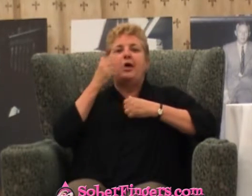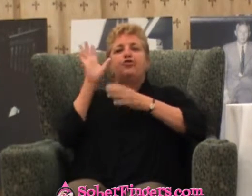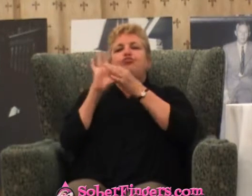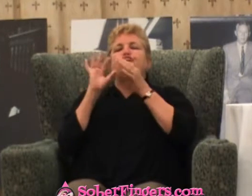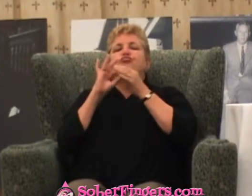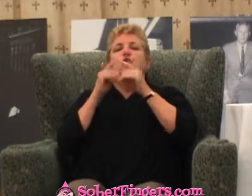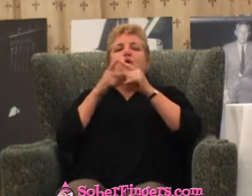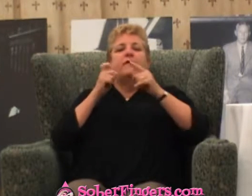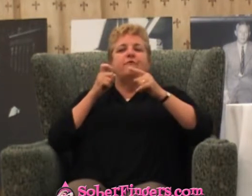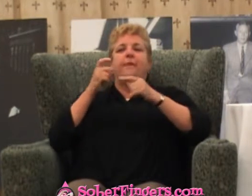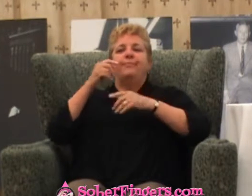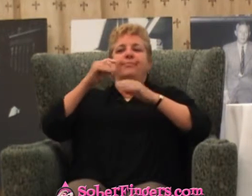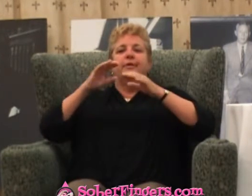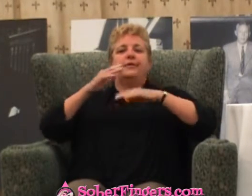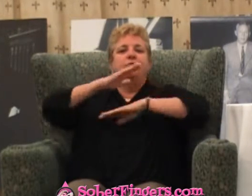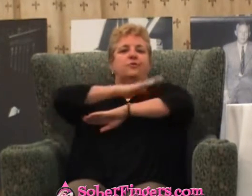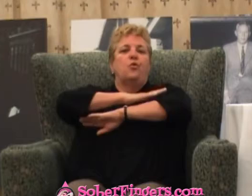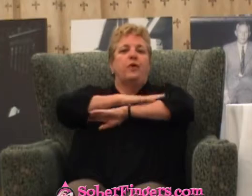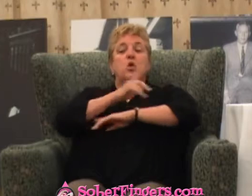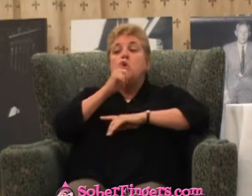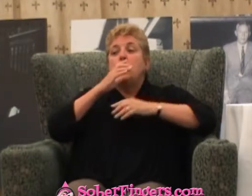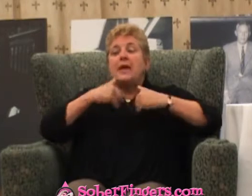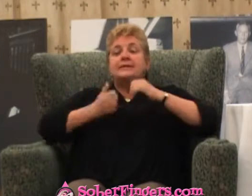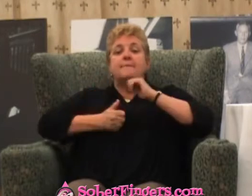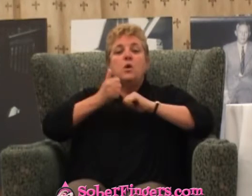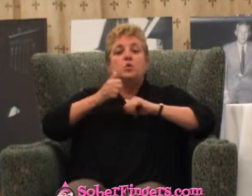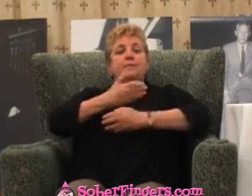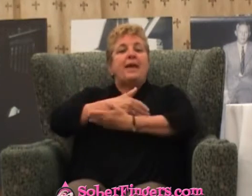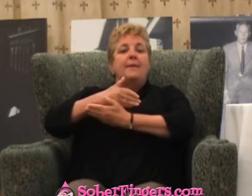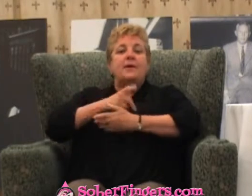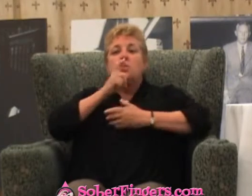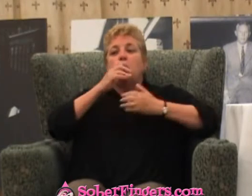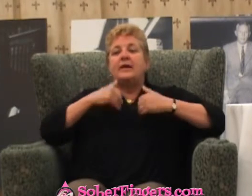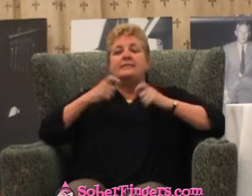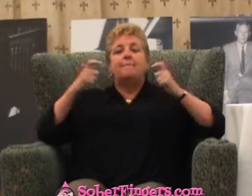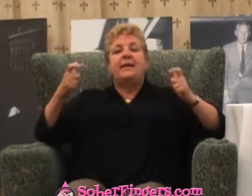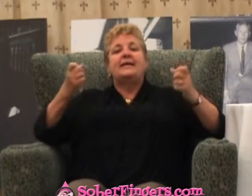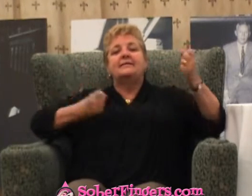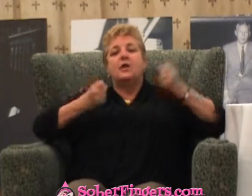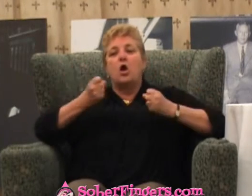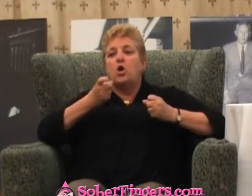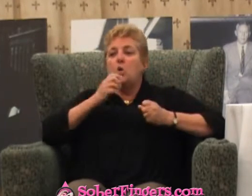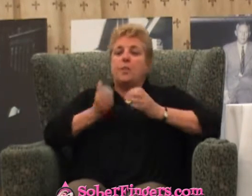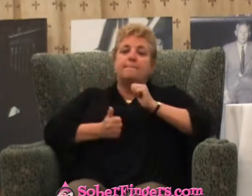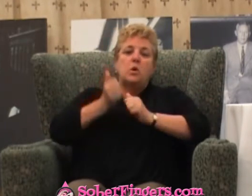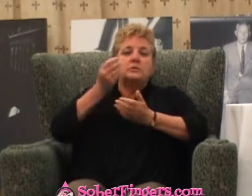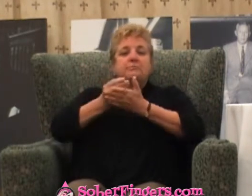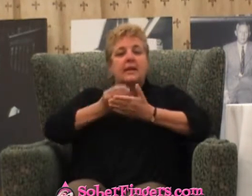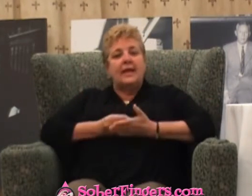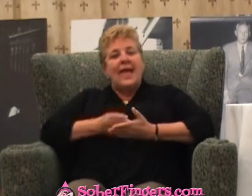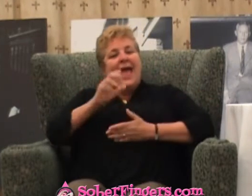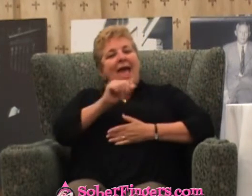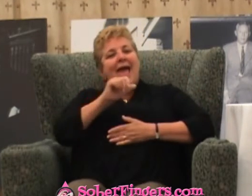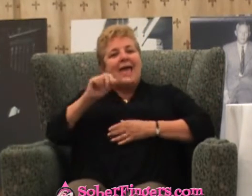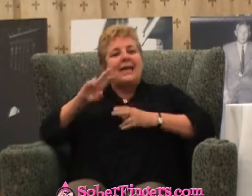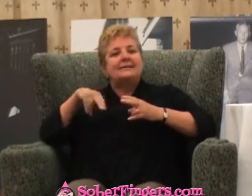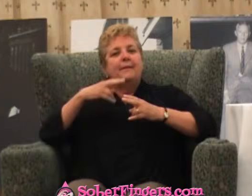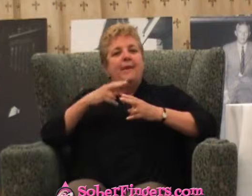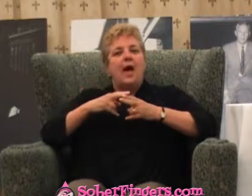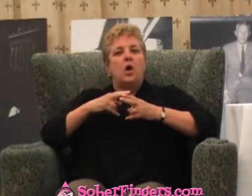got the most babies, who's got the biggest car in the parking lot or the biggest bank account. Alcoholics Anonymous is about gaining access